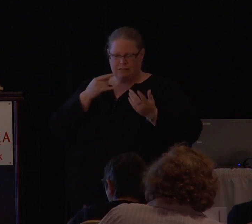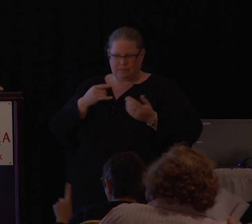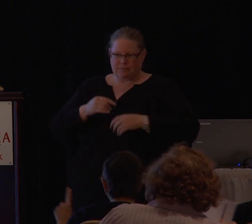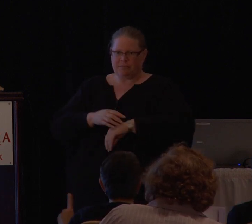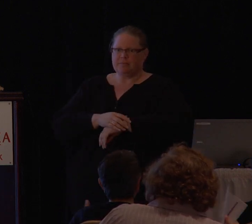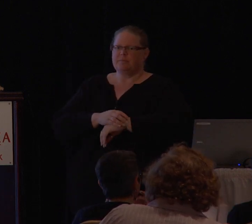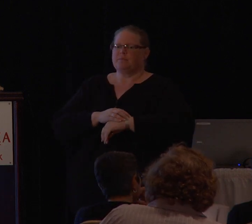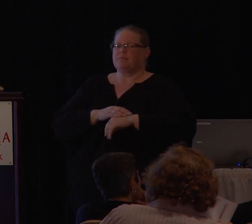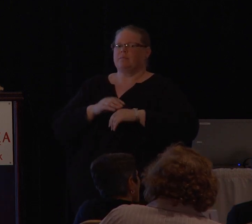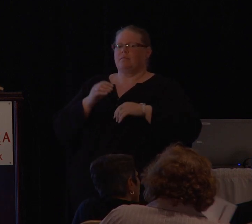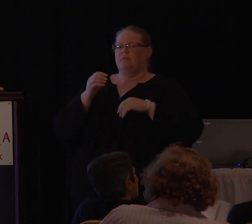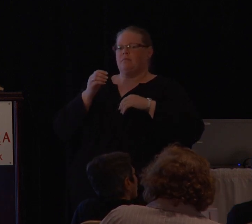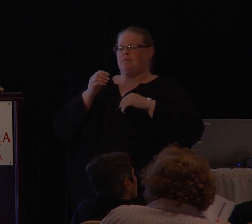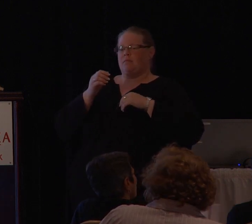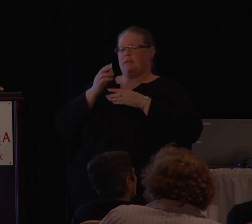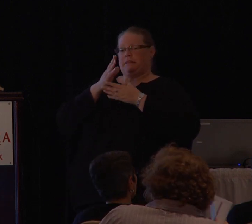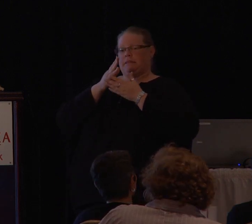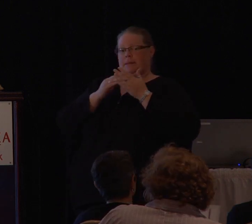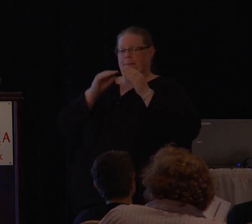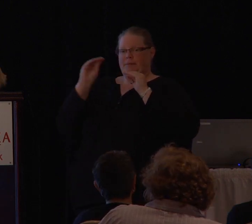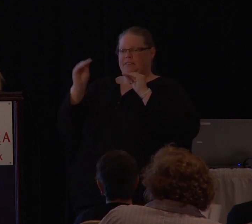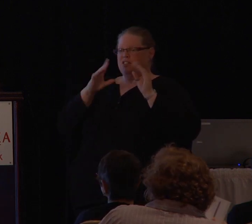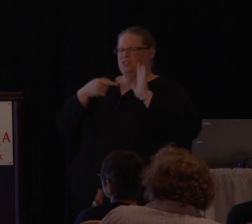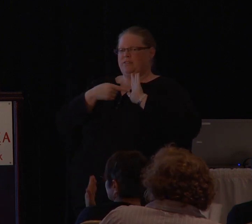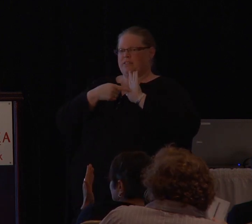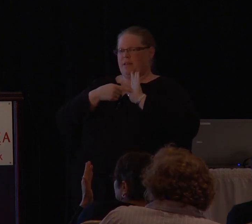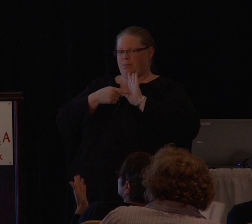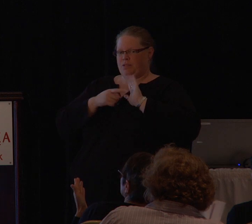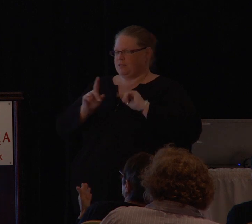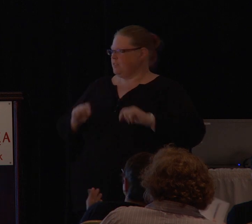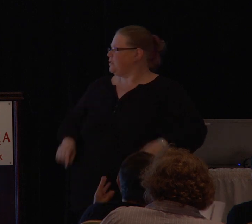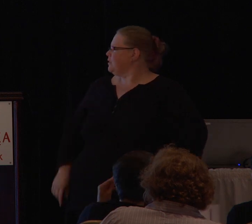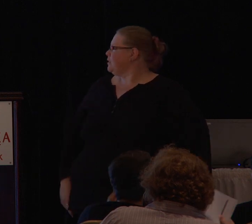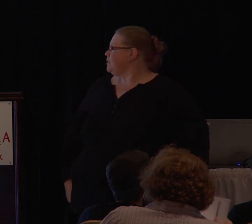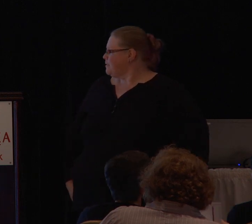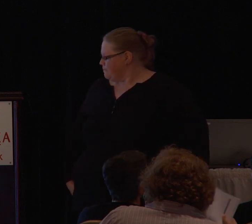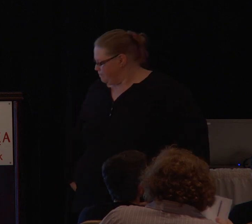And a couple of teachers are giving their examples here.